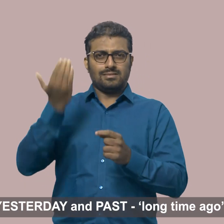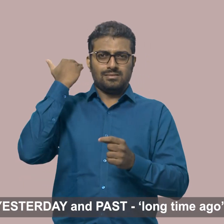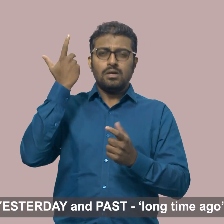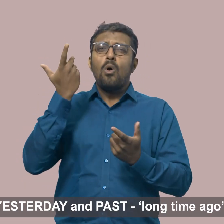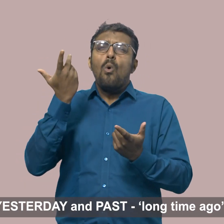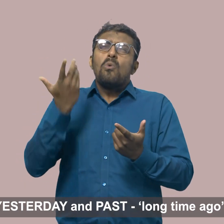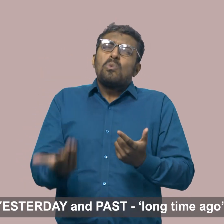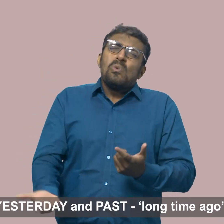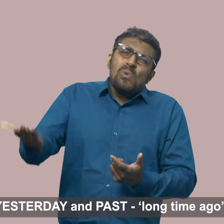long time ago.